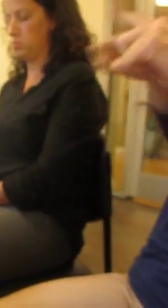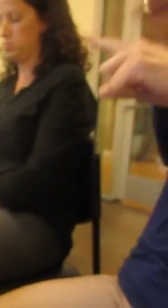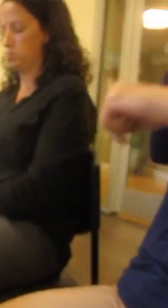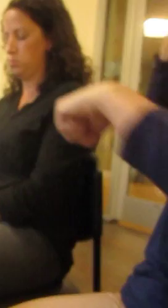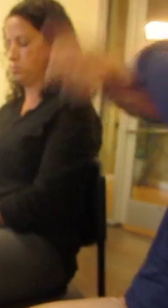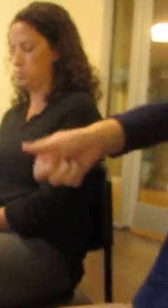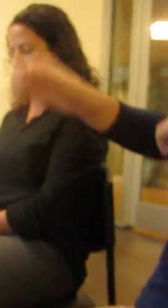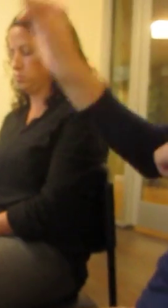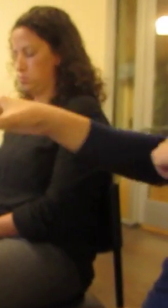city.